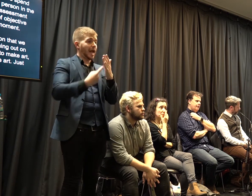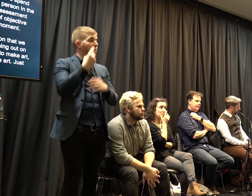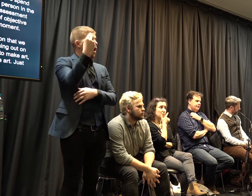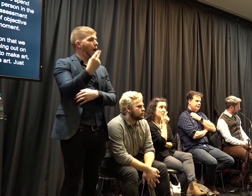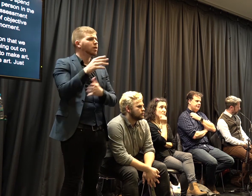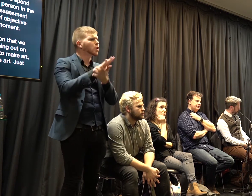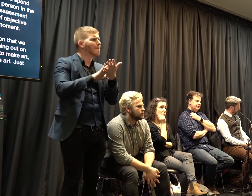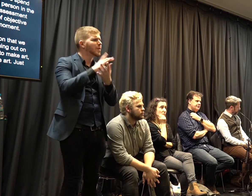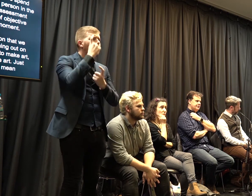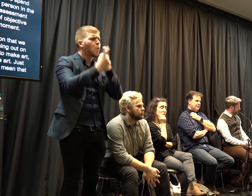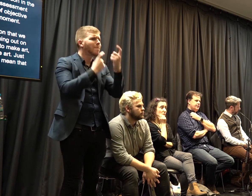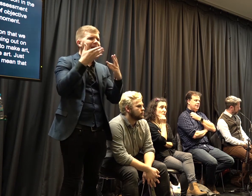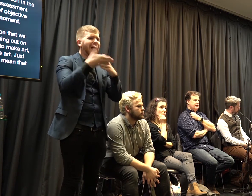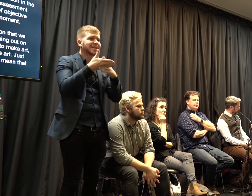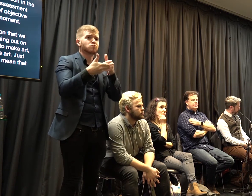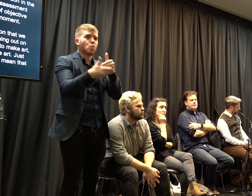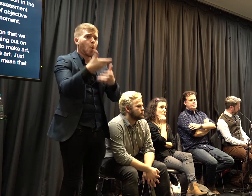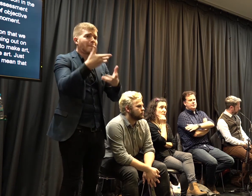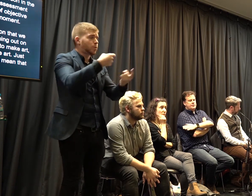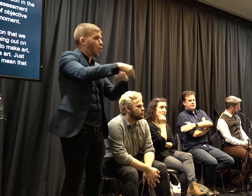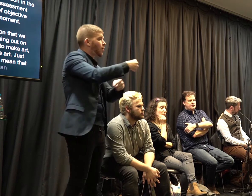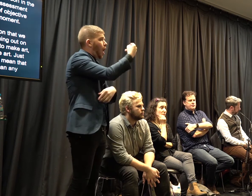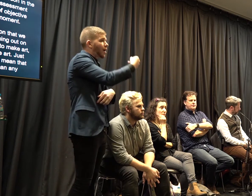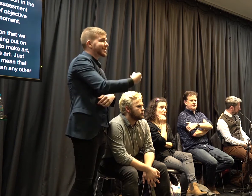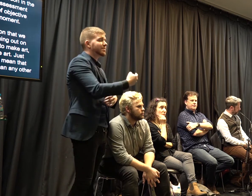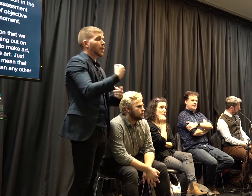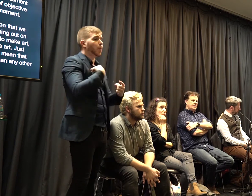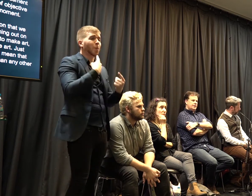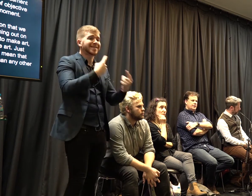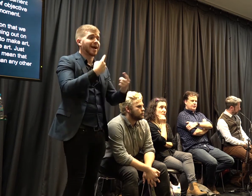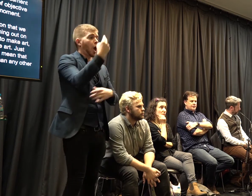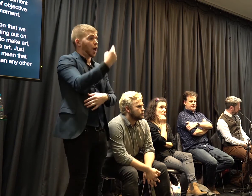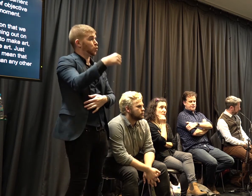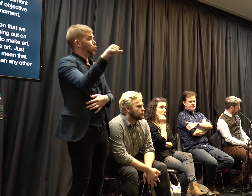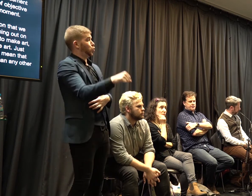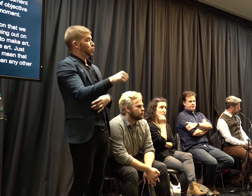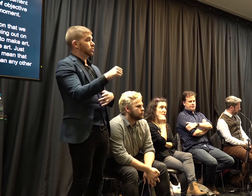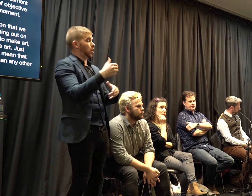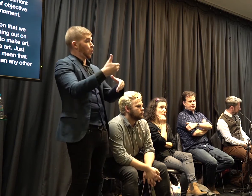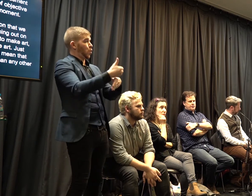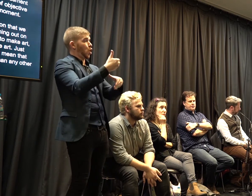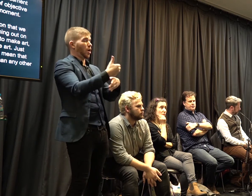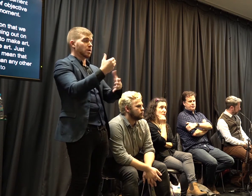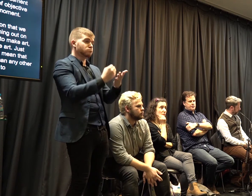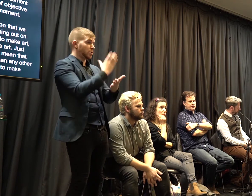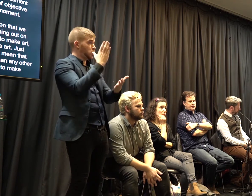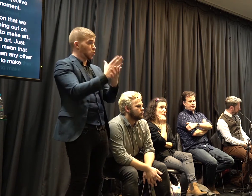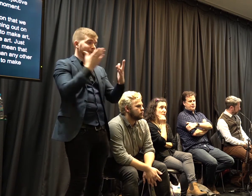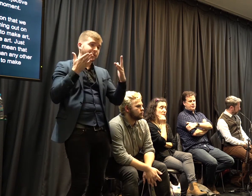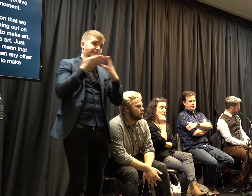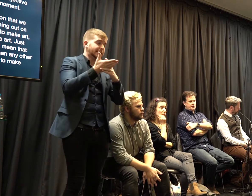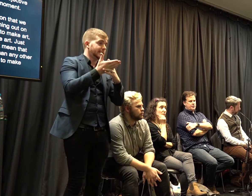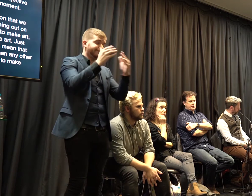about access any more than any other artist, but we do say that artists should look to make their work as accessible as they